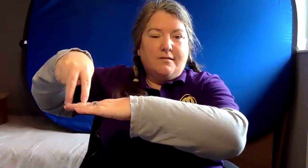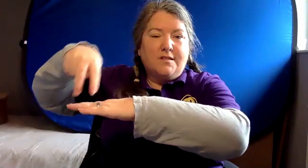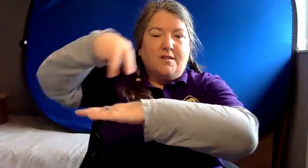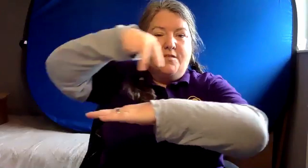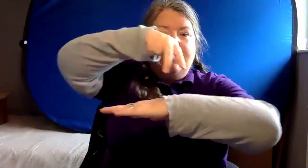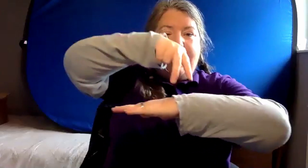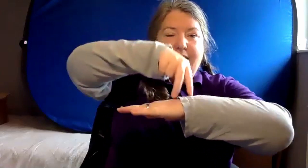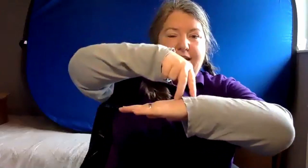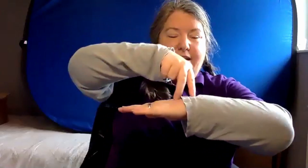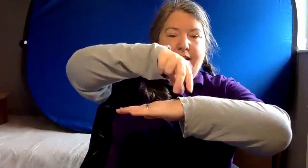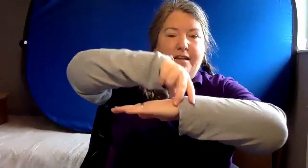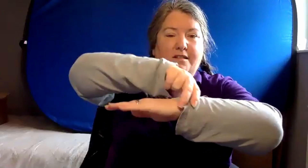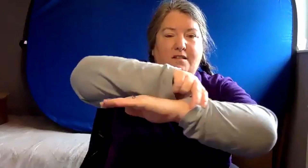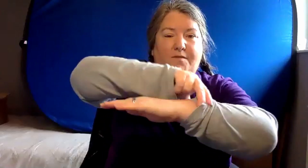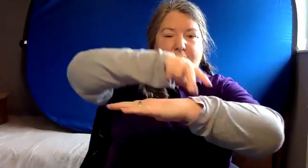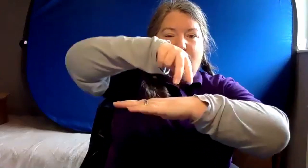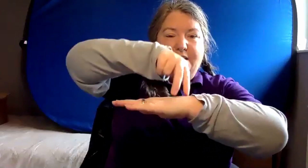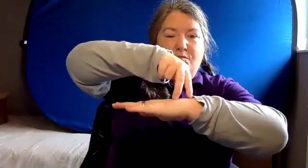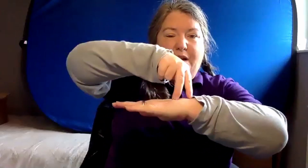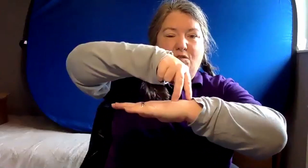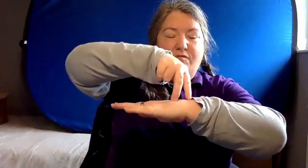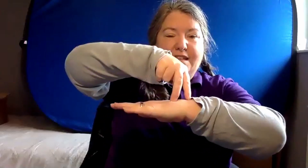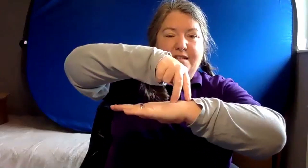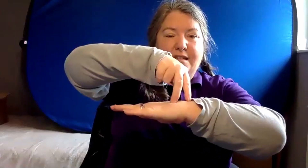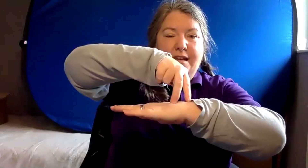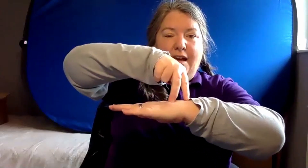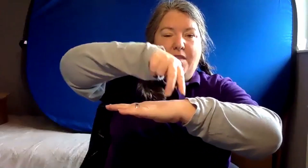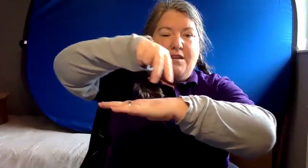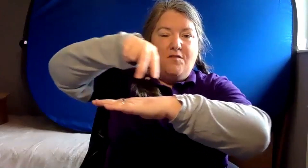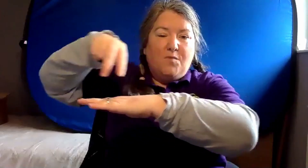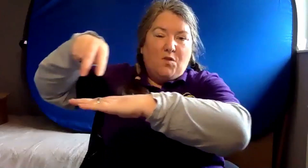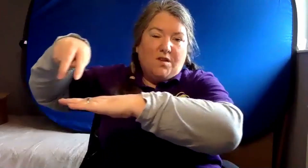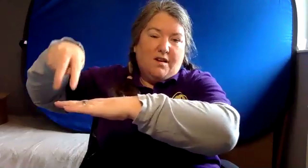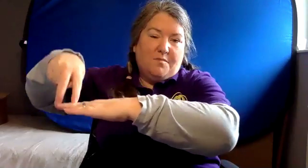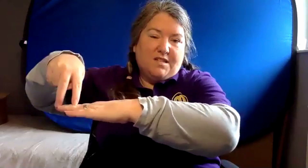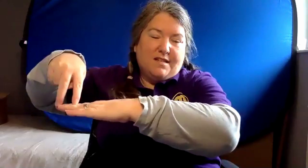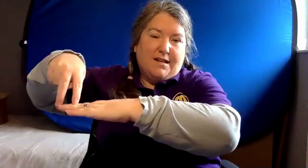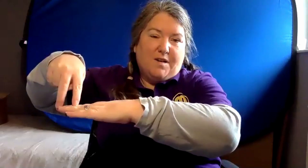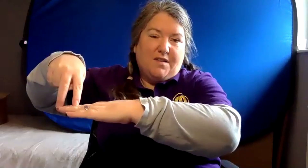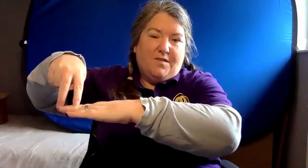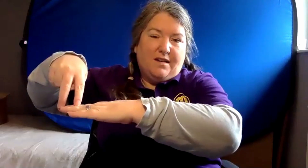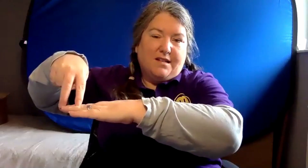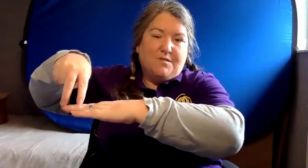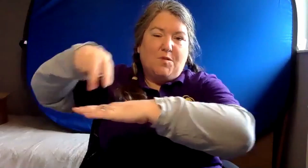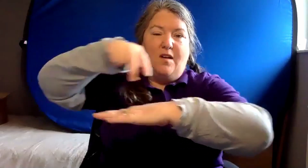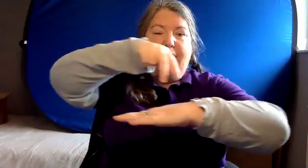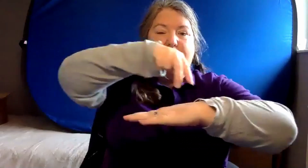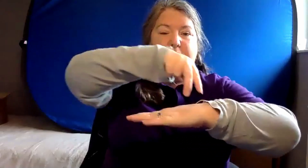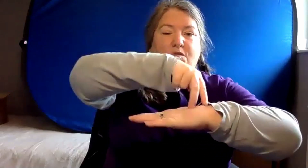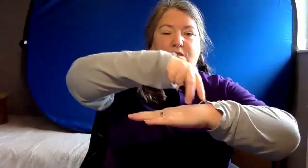So you're standing. So the first one is sort of by your wrist, and then you've moved up to stand by the fingertips, but your hand has moved as